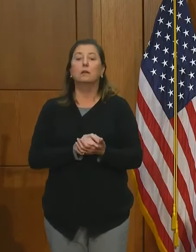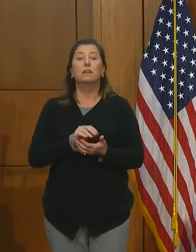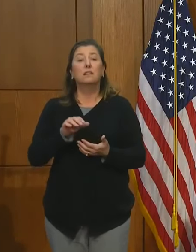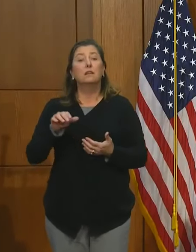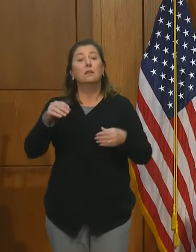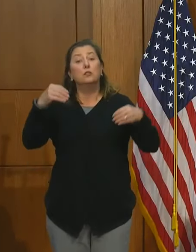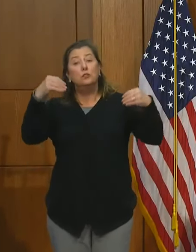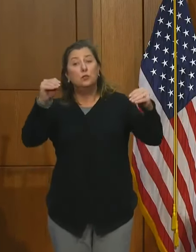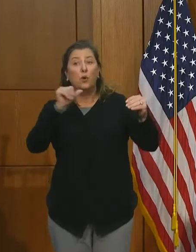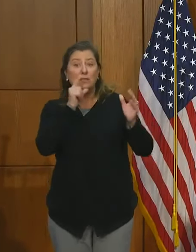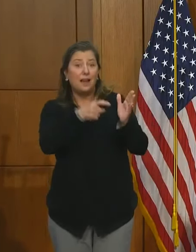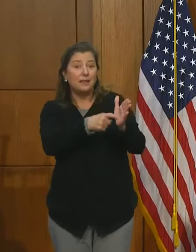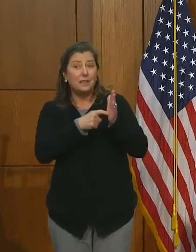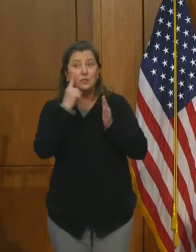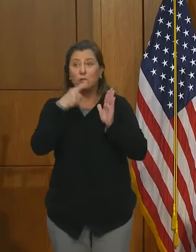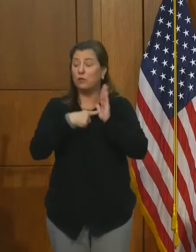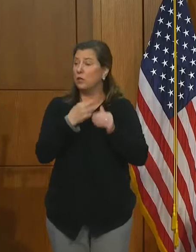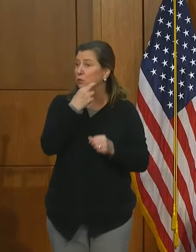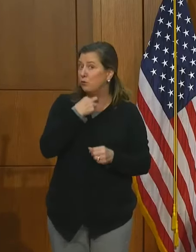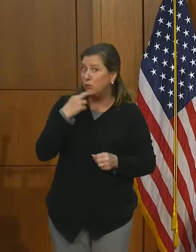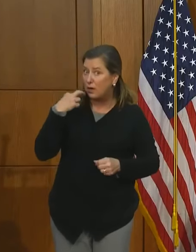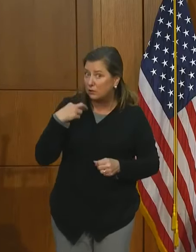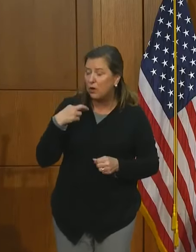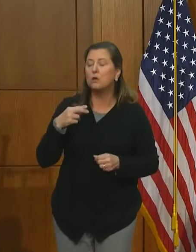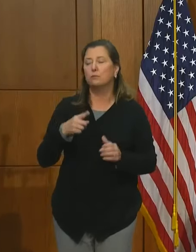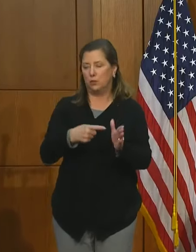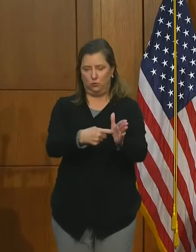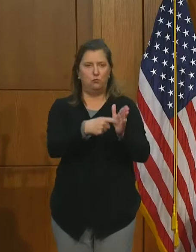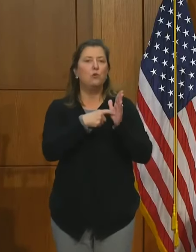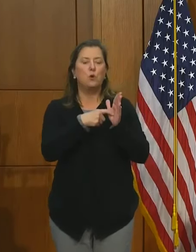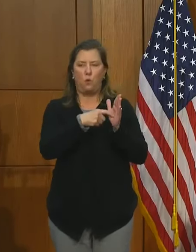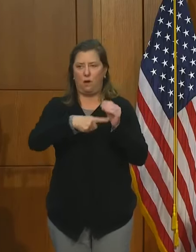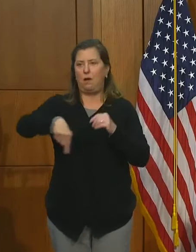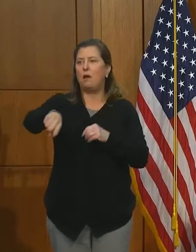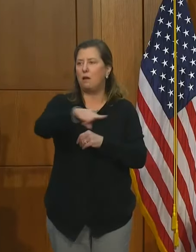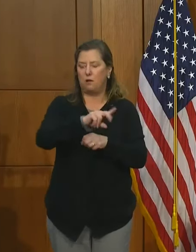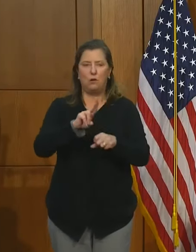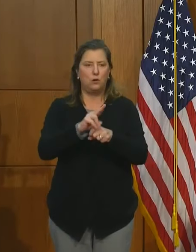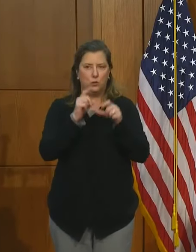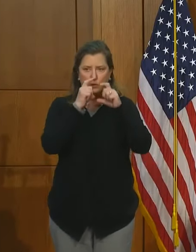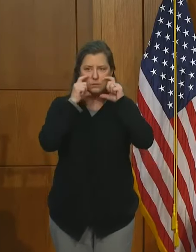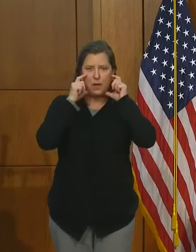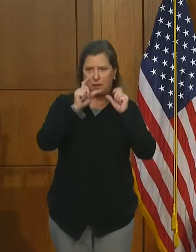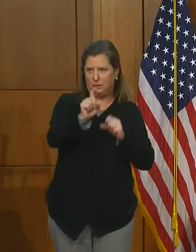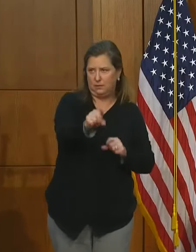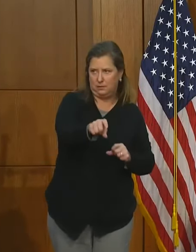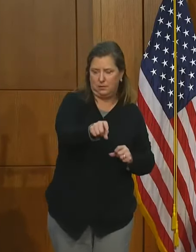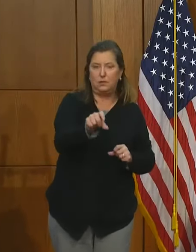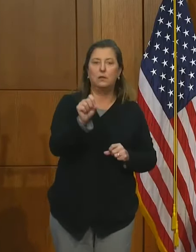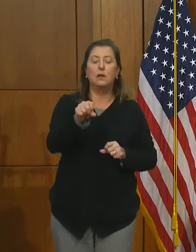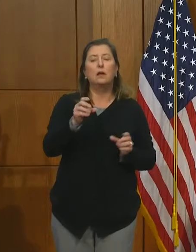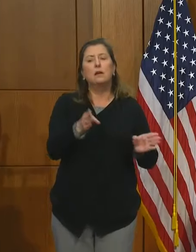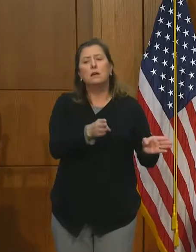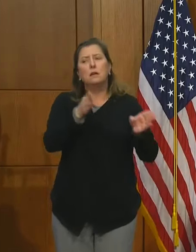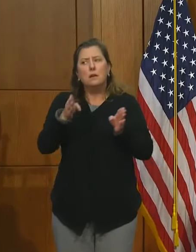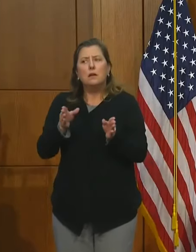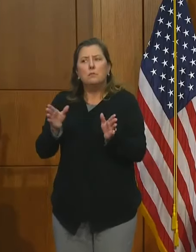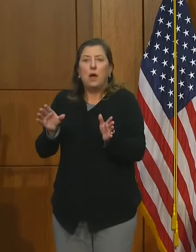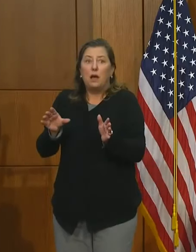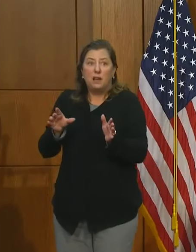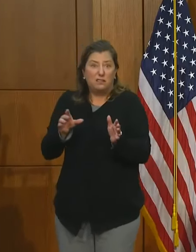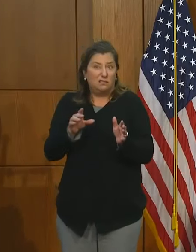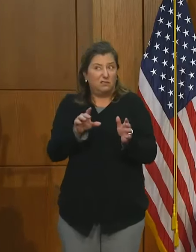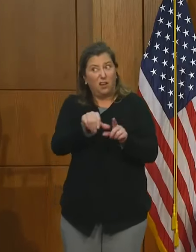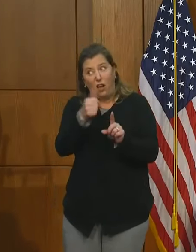non-essential retails, for example, restaurants, we are requiring them to wear a mask, but we are encouraging it